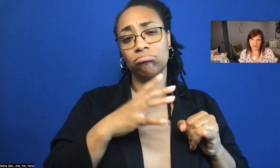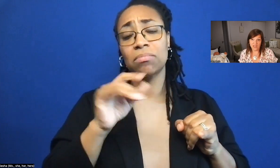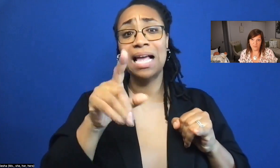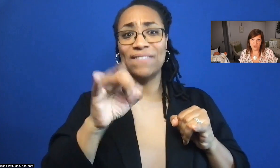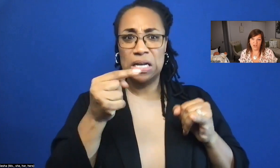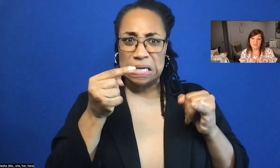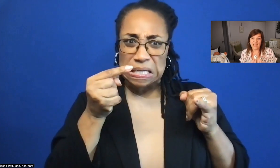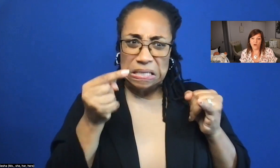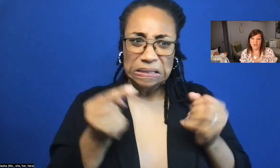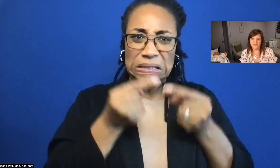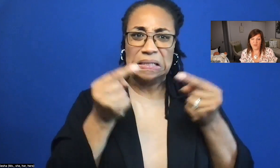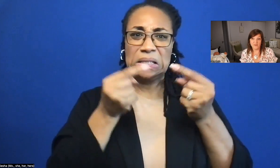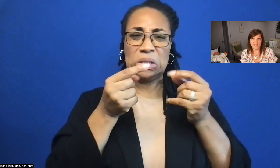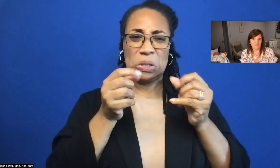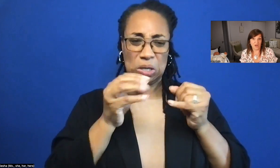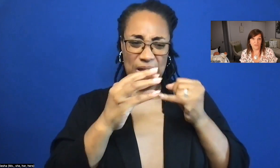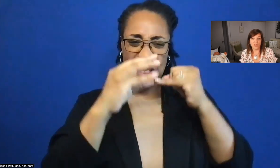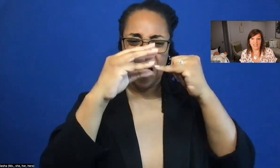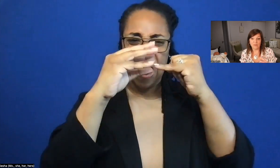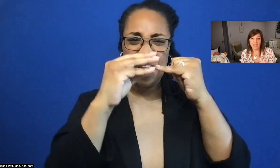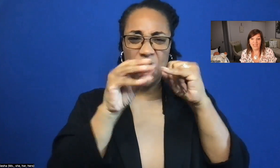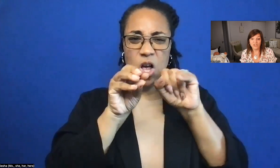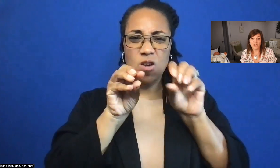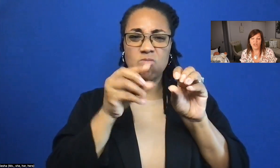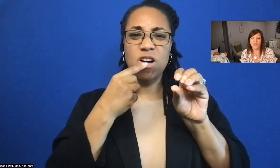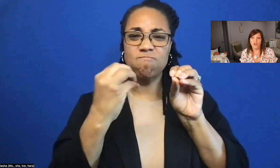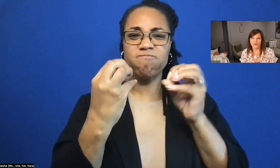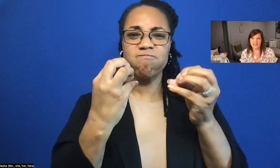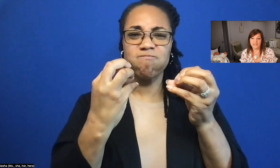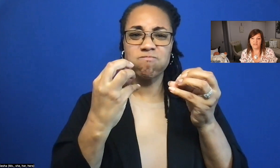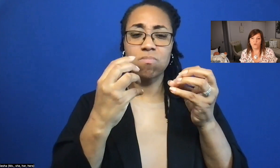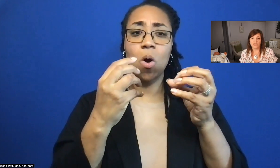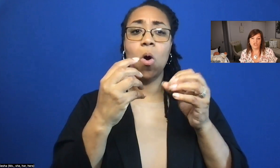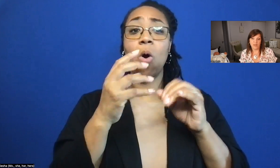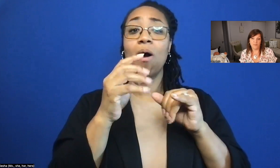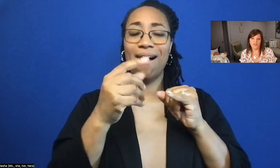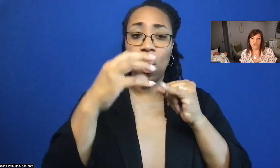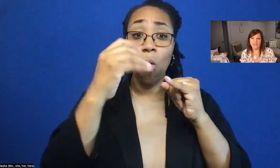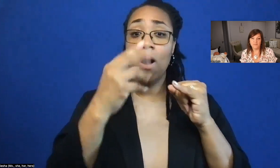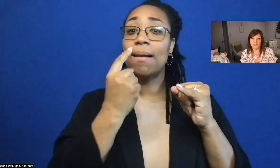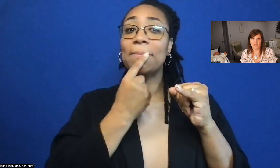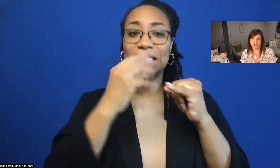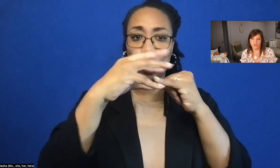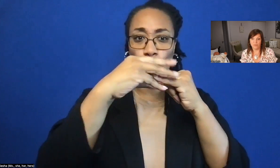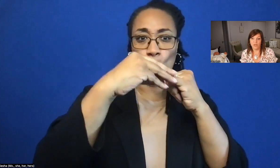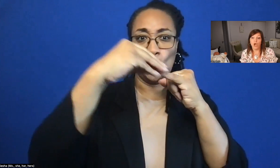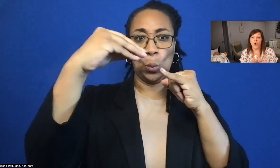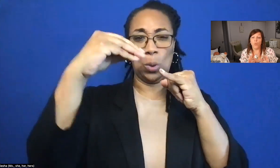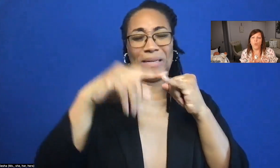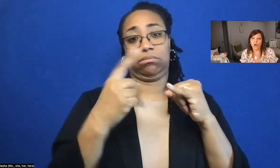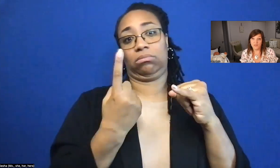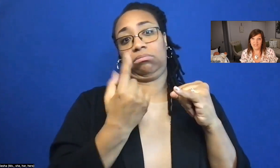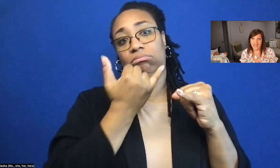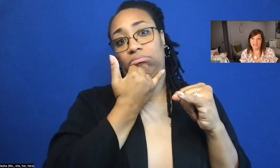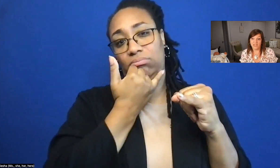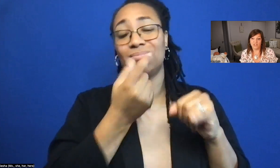your nipple comes out of baby's mouth looking pinched, creased, or the shape of a new lipstick tube, work